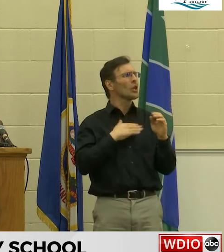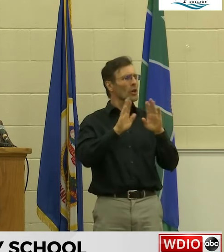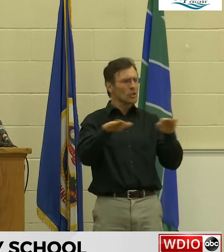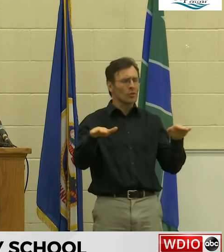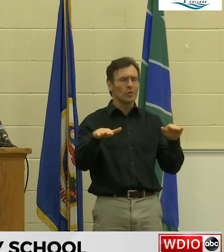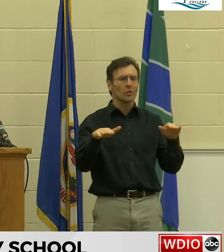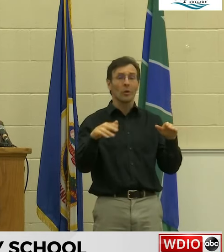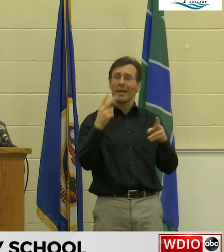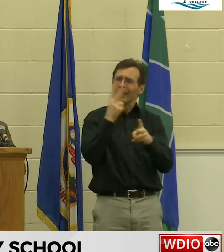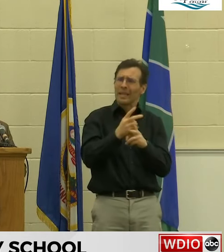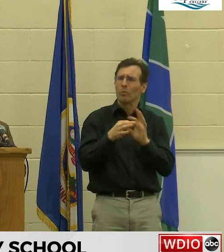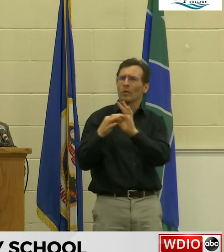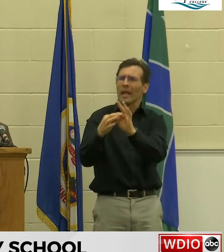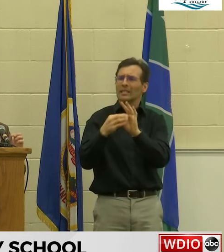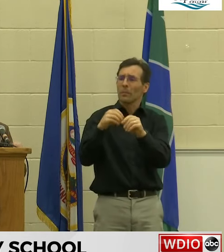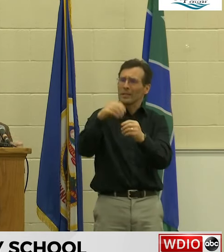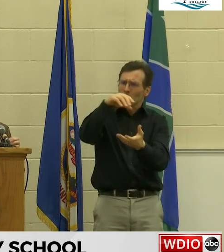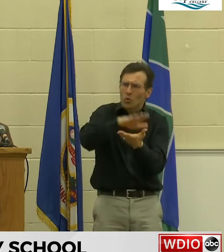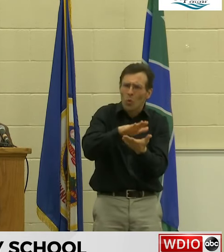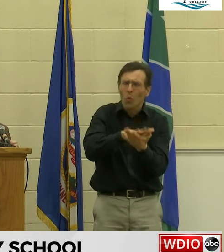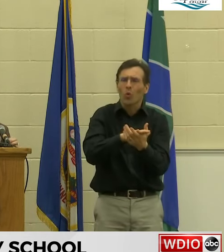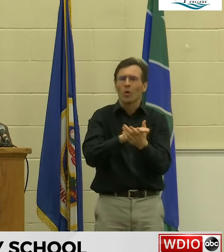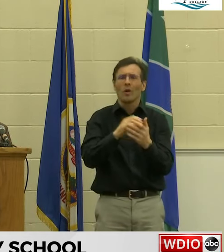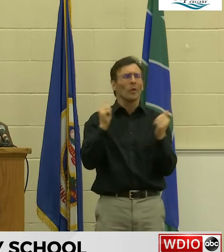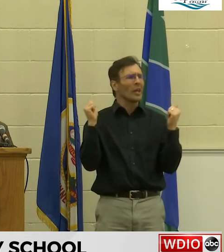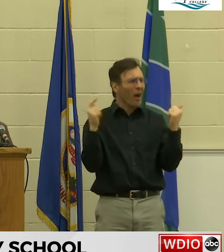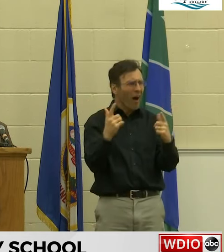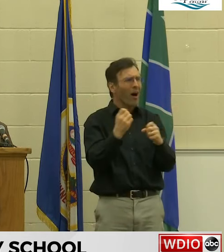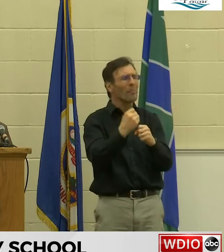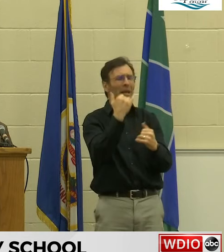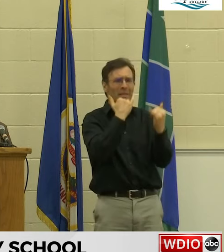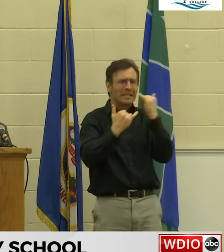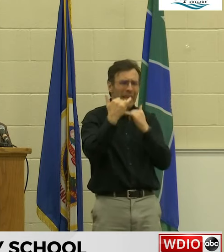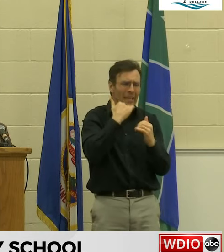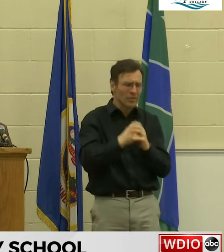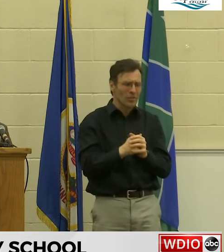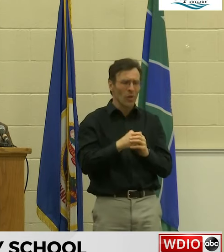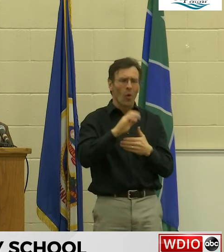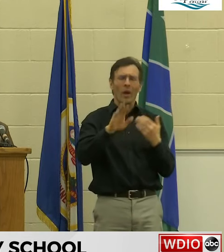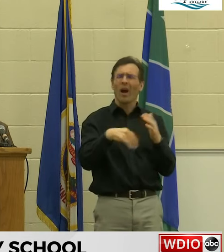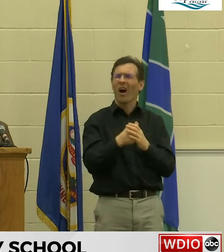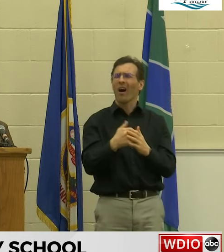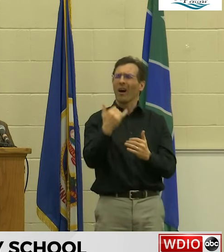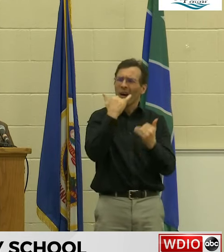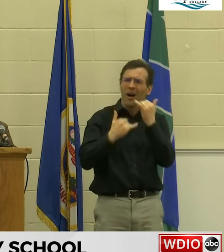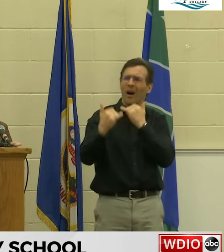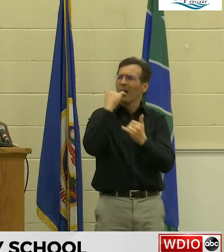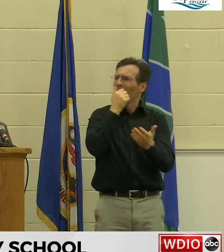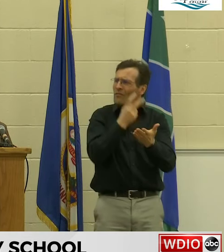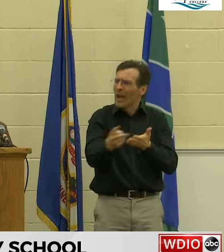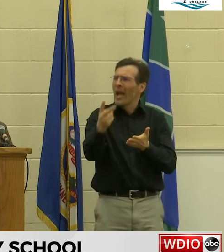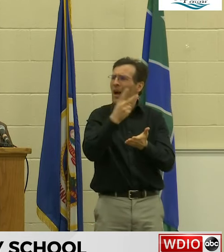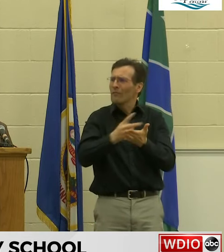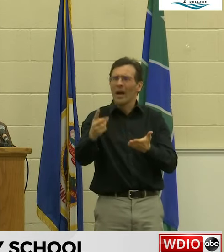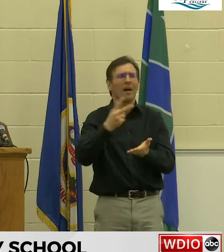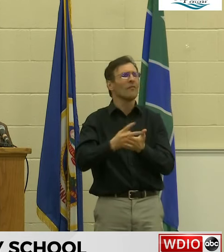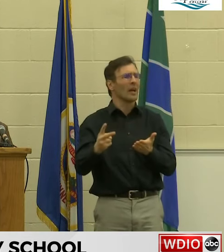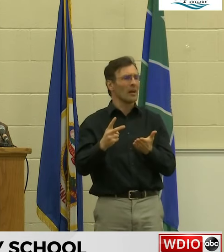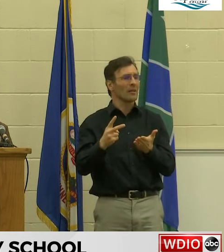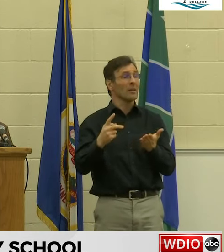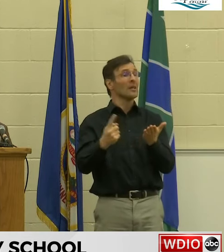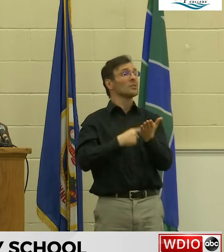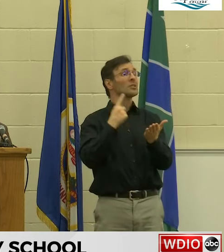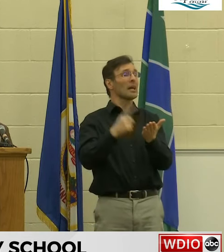restore relationships within school, that we all make mistakes. We all have failings. We all have moments of